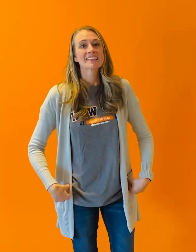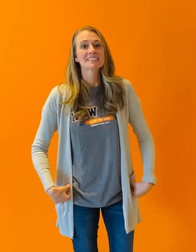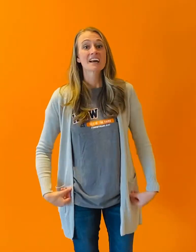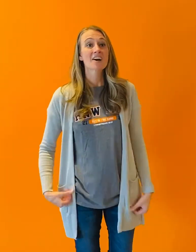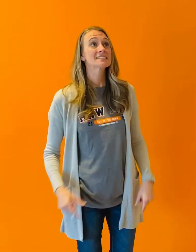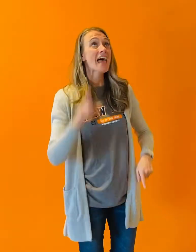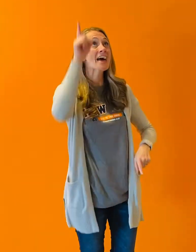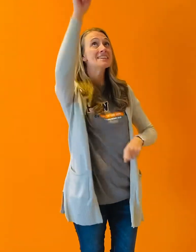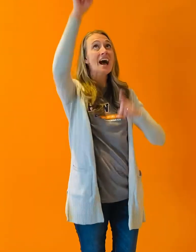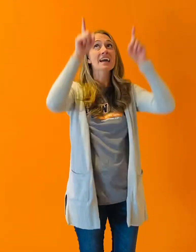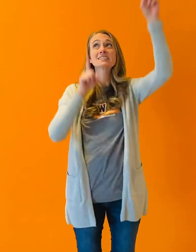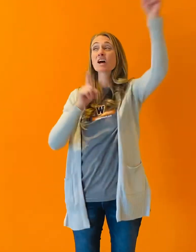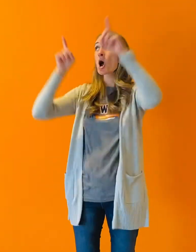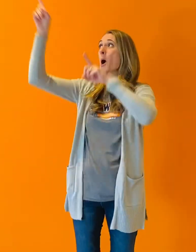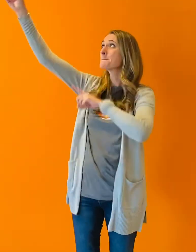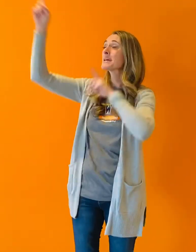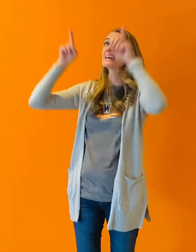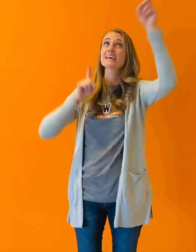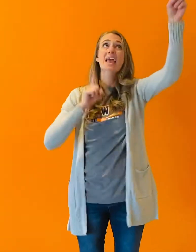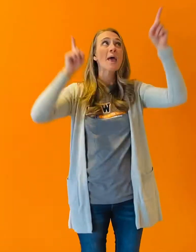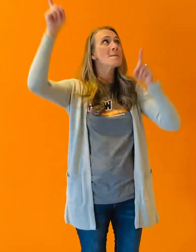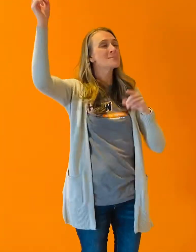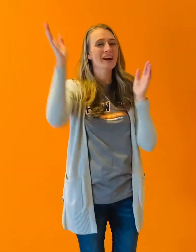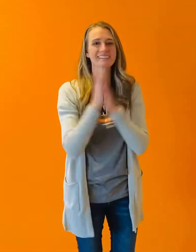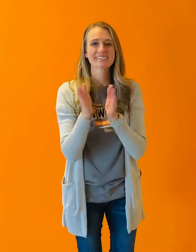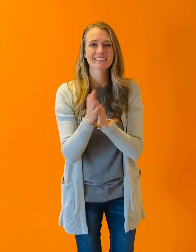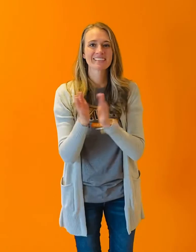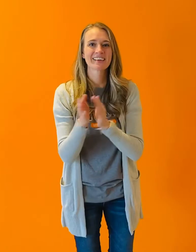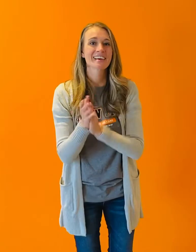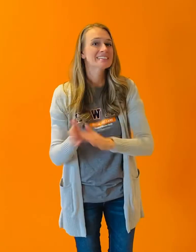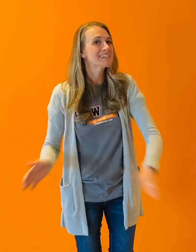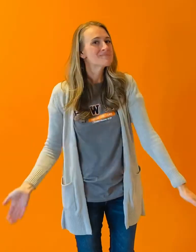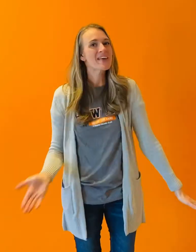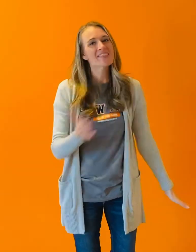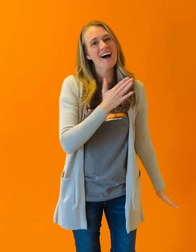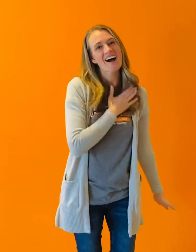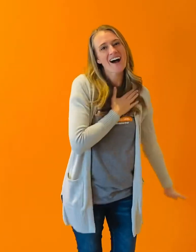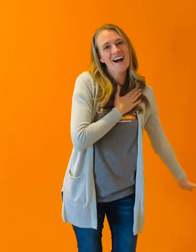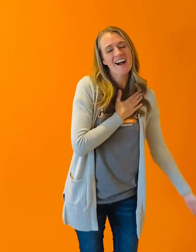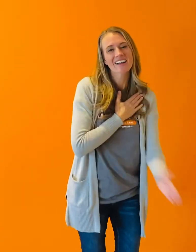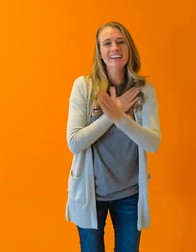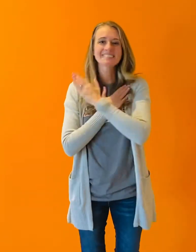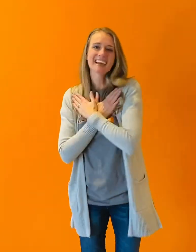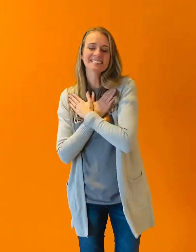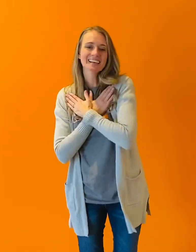Dark at night, big and bright Deep in the heart of Texas